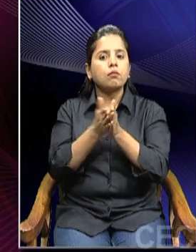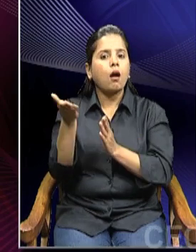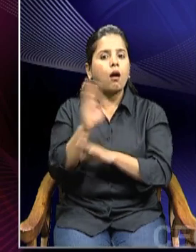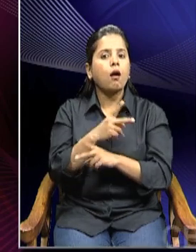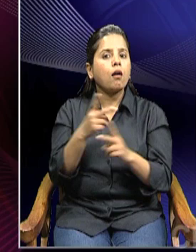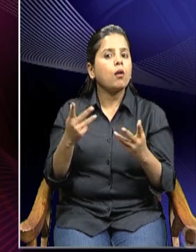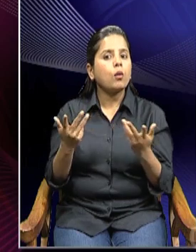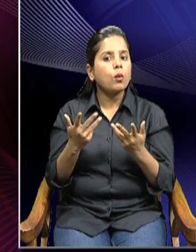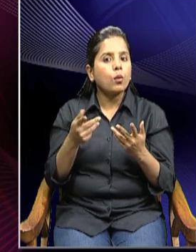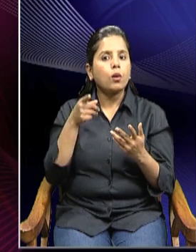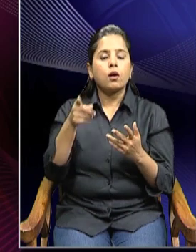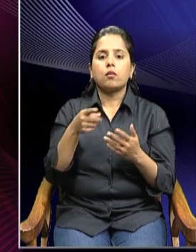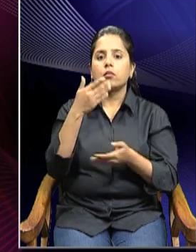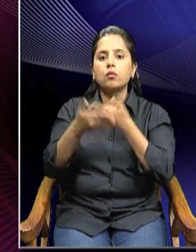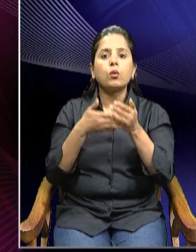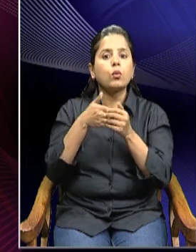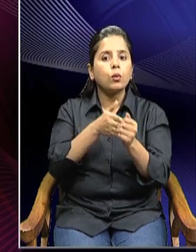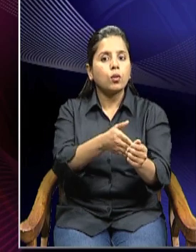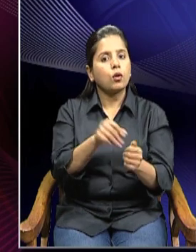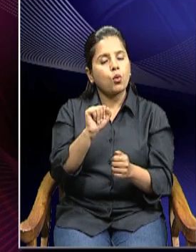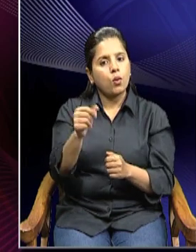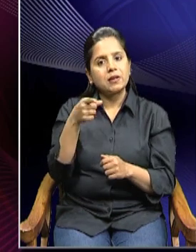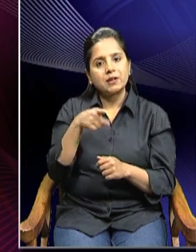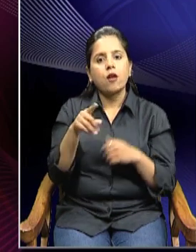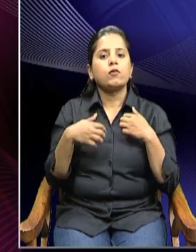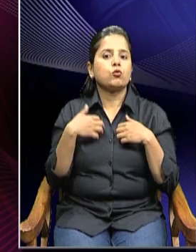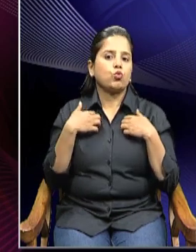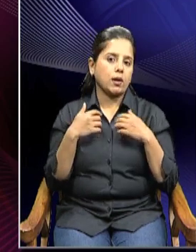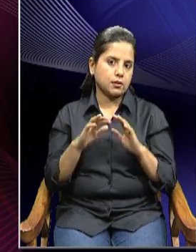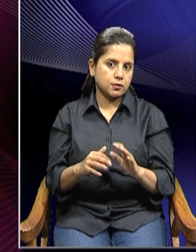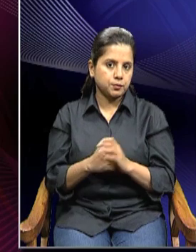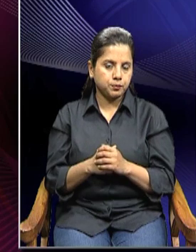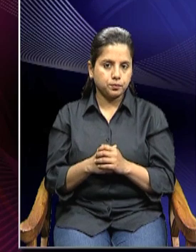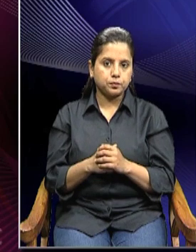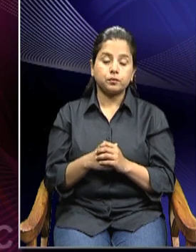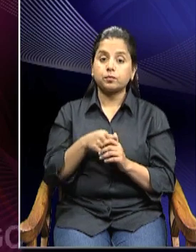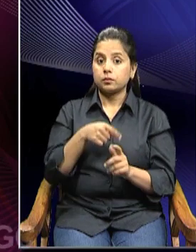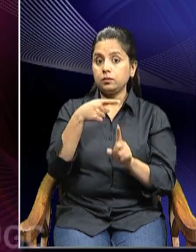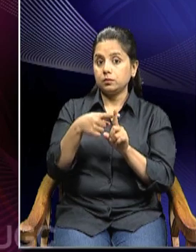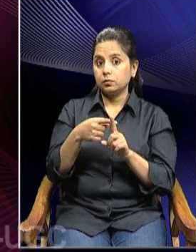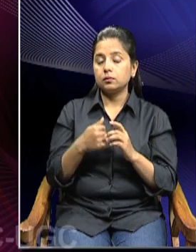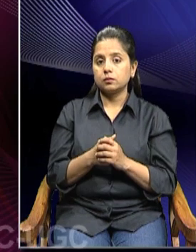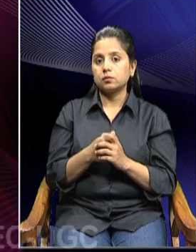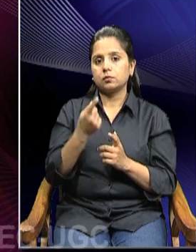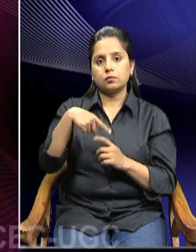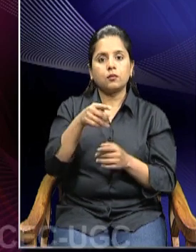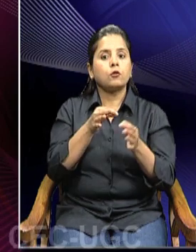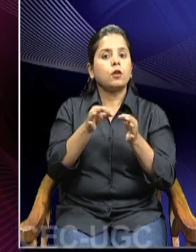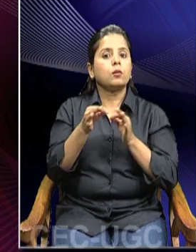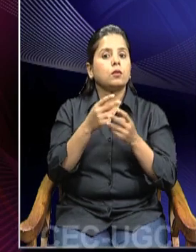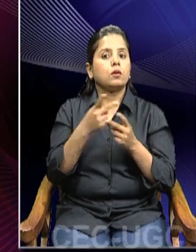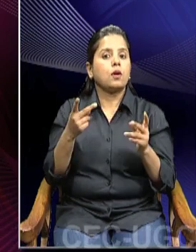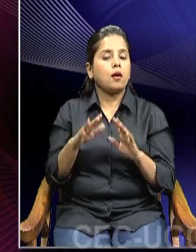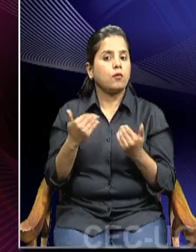by and guided by their self-interest, and which is defined